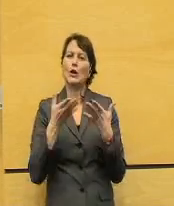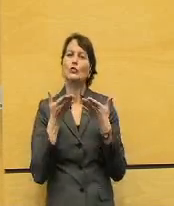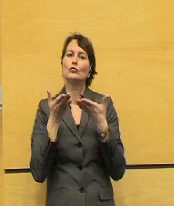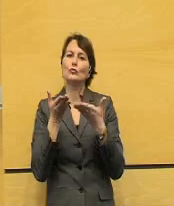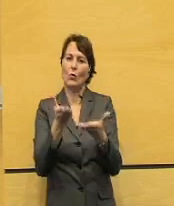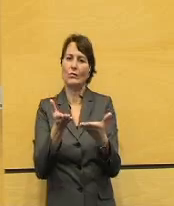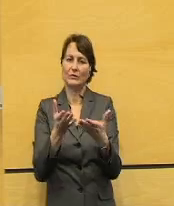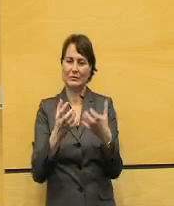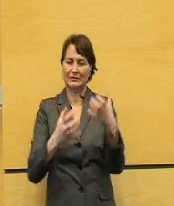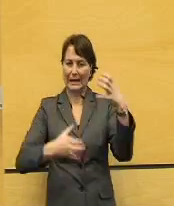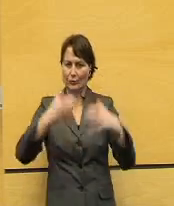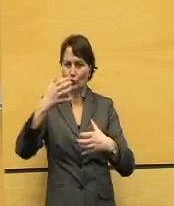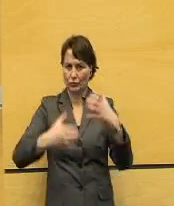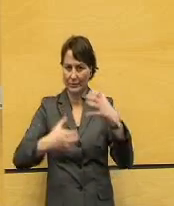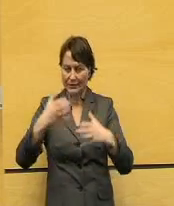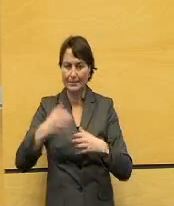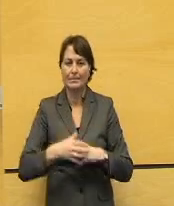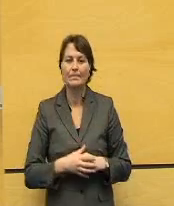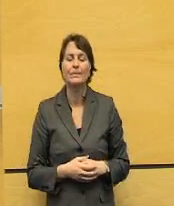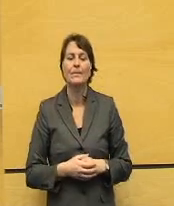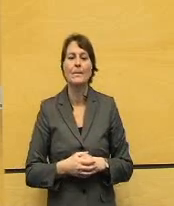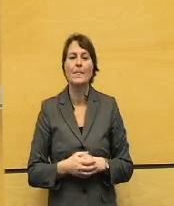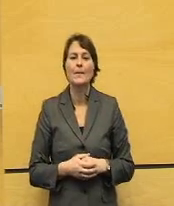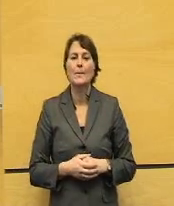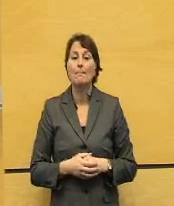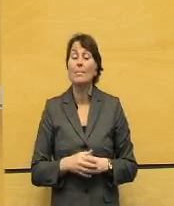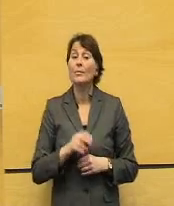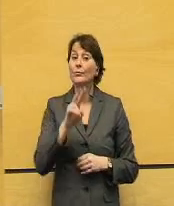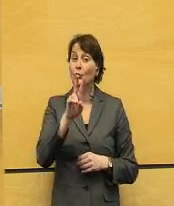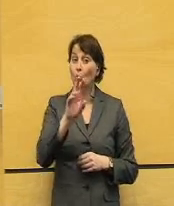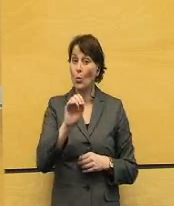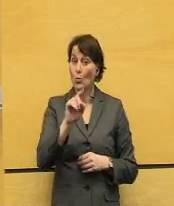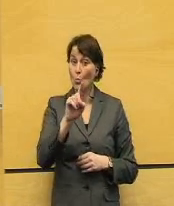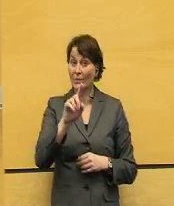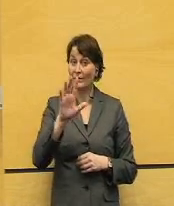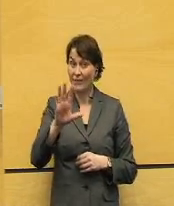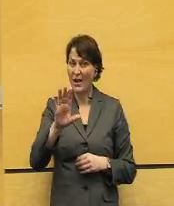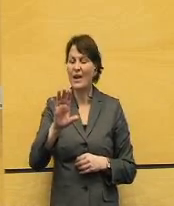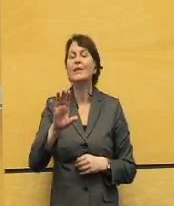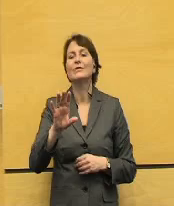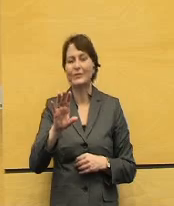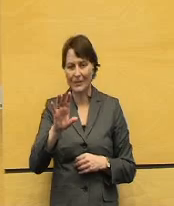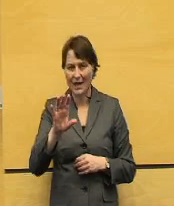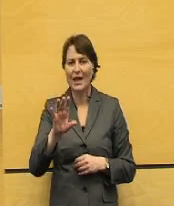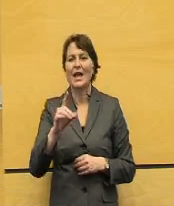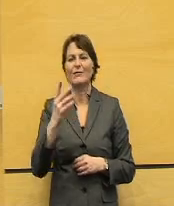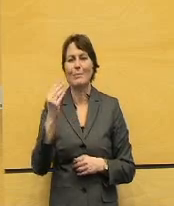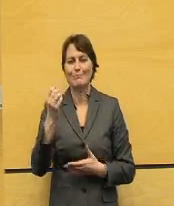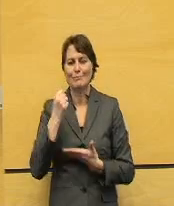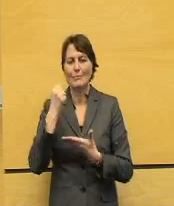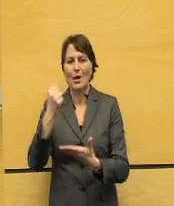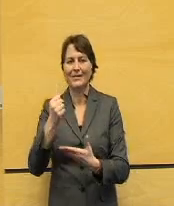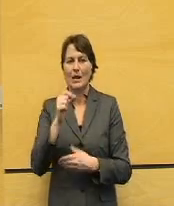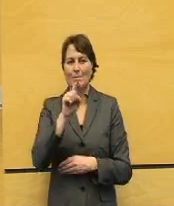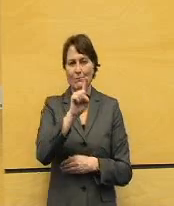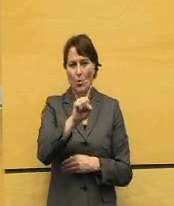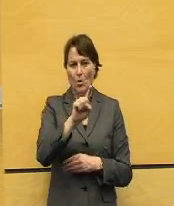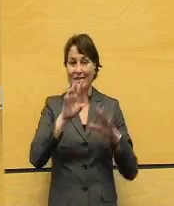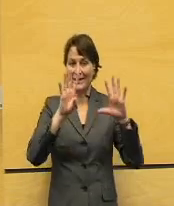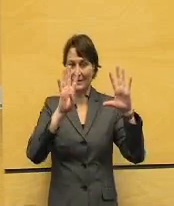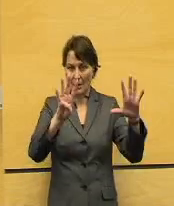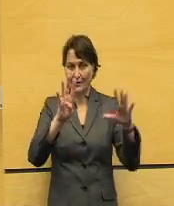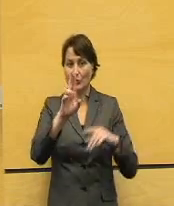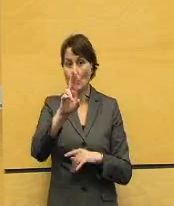In 2015, the fund also approved $19 million to